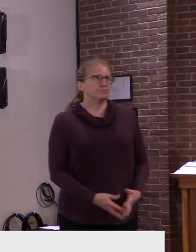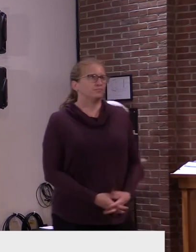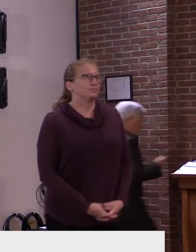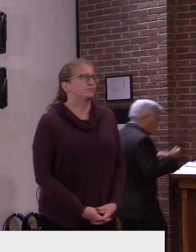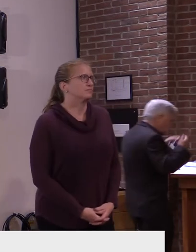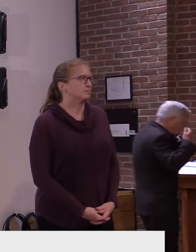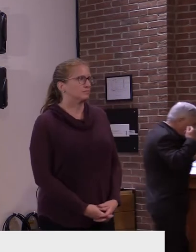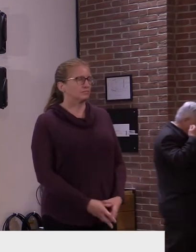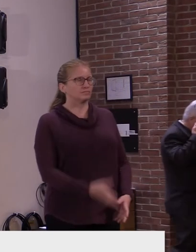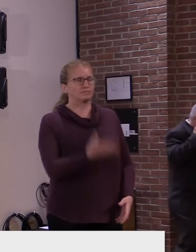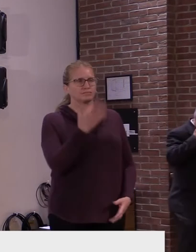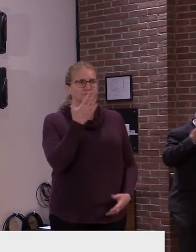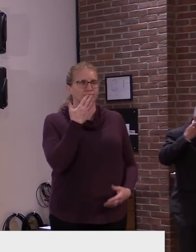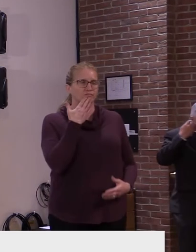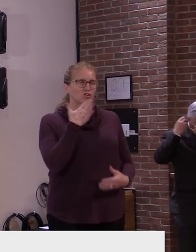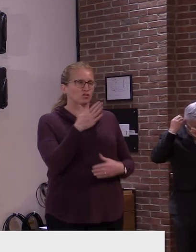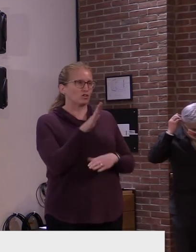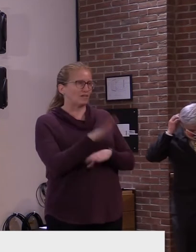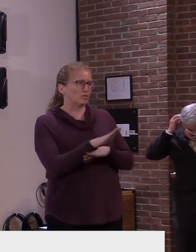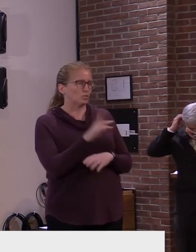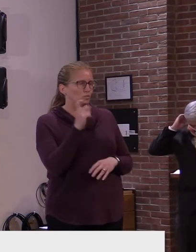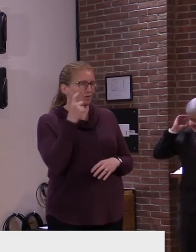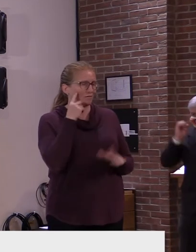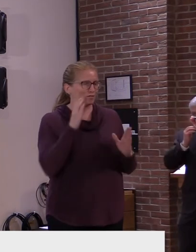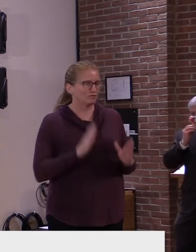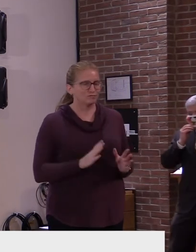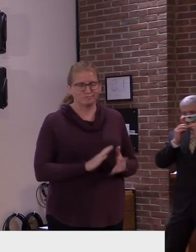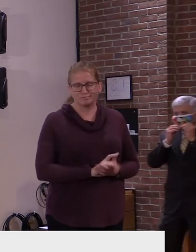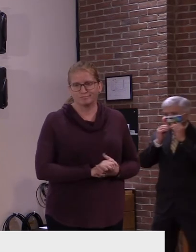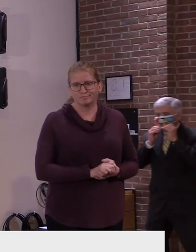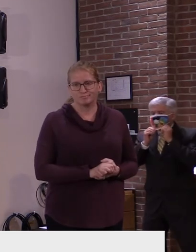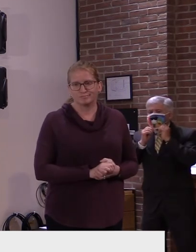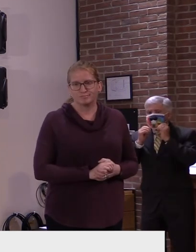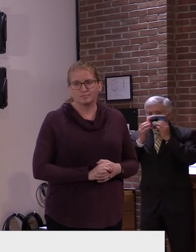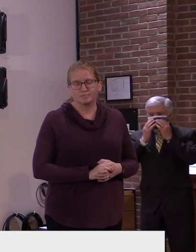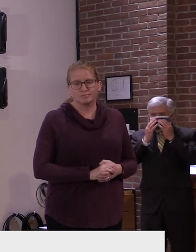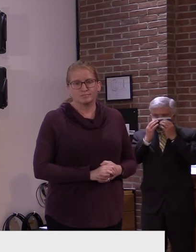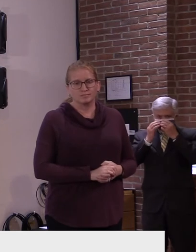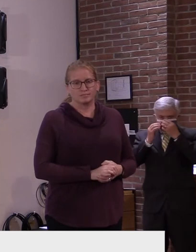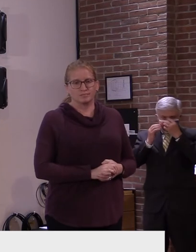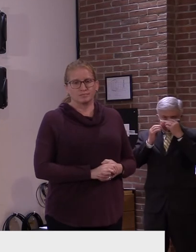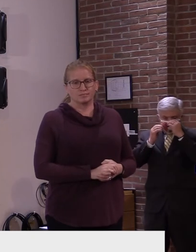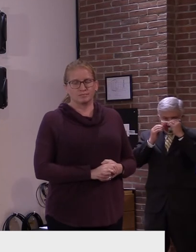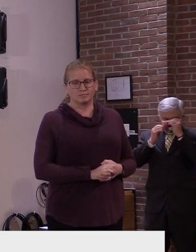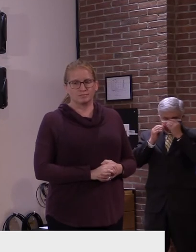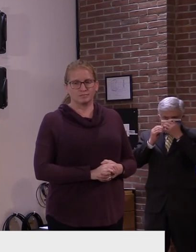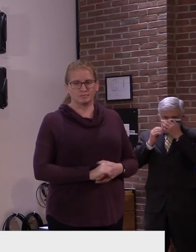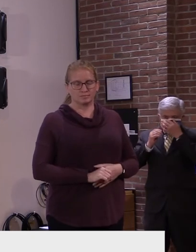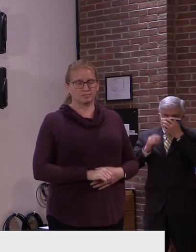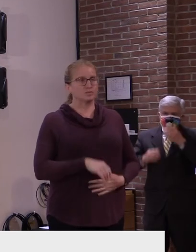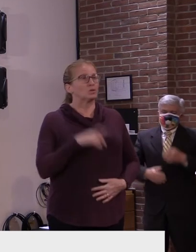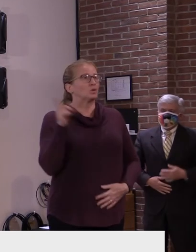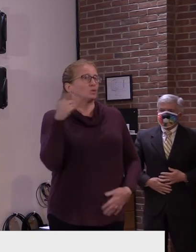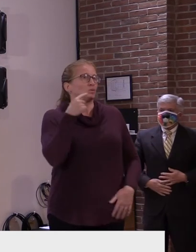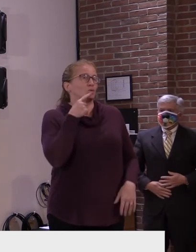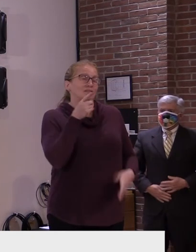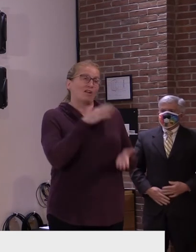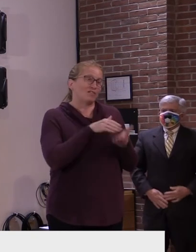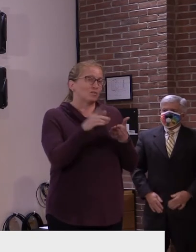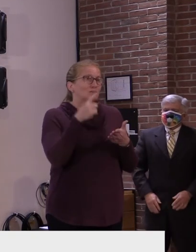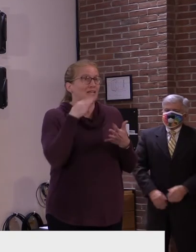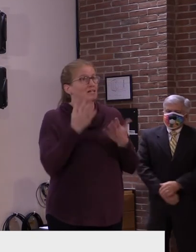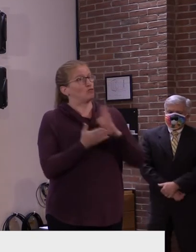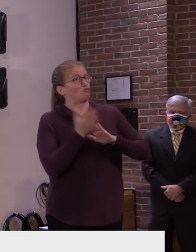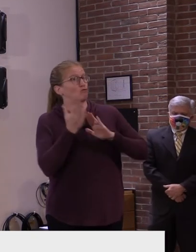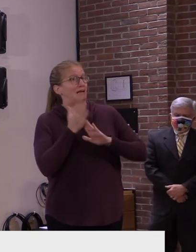good afternoon governor um as you've said many times that running the state's more than just responding to coca-19 uh